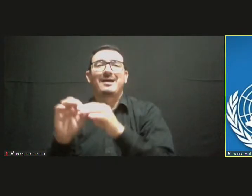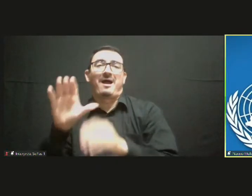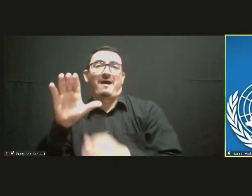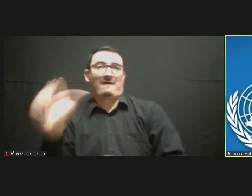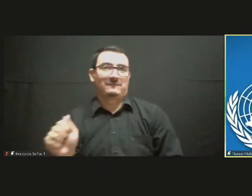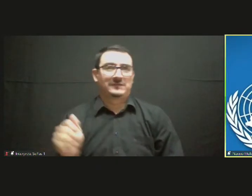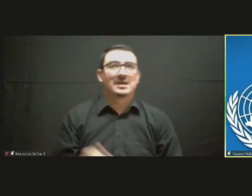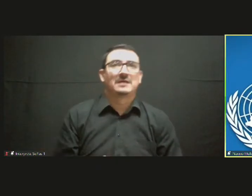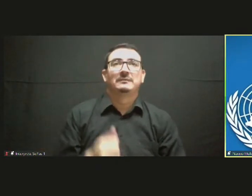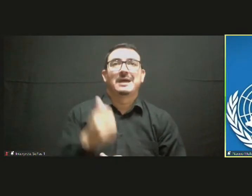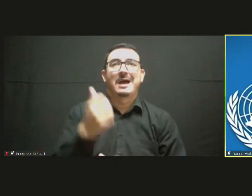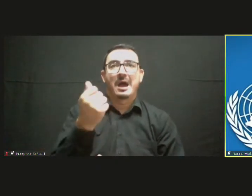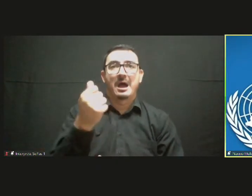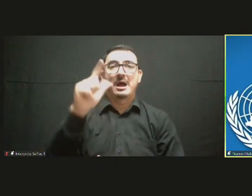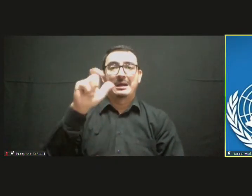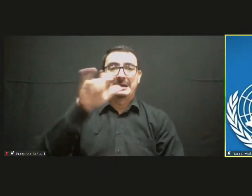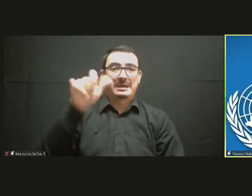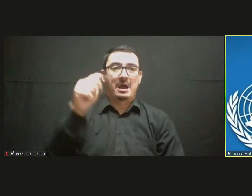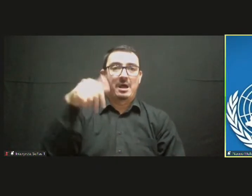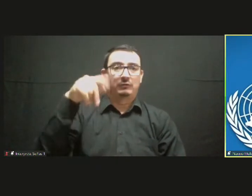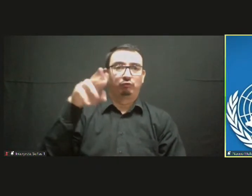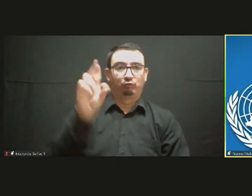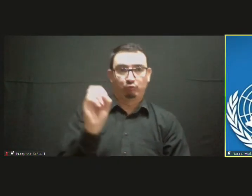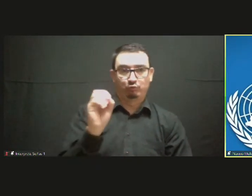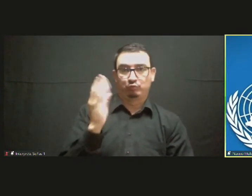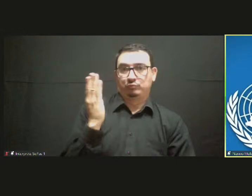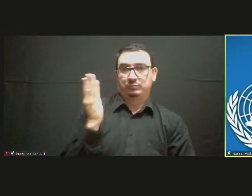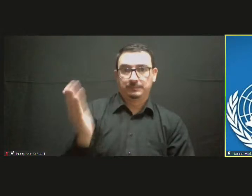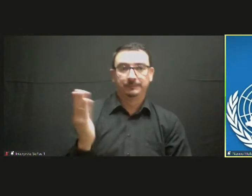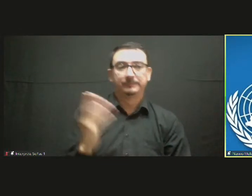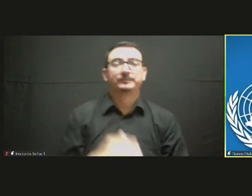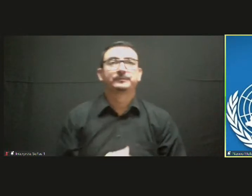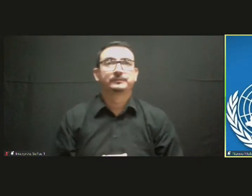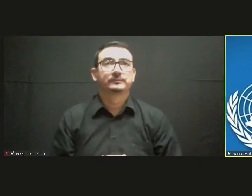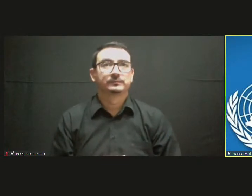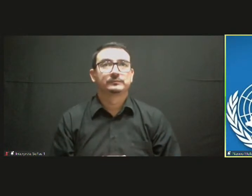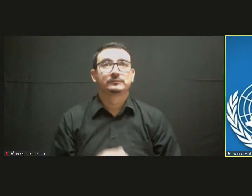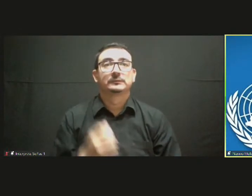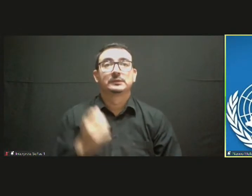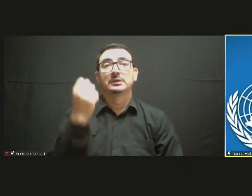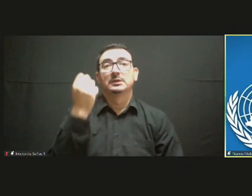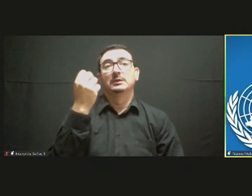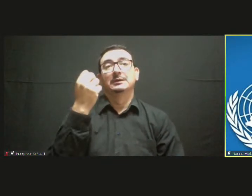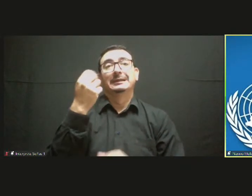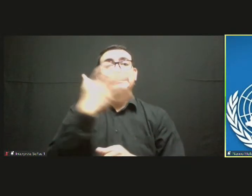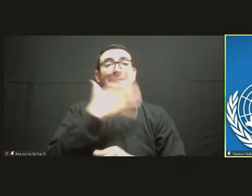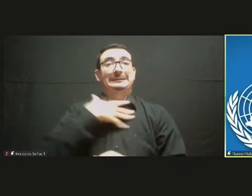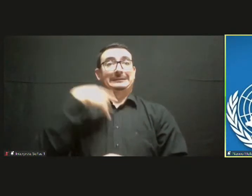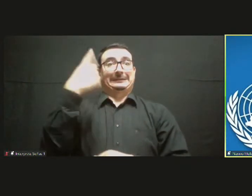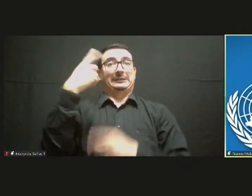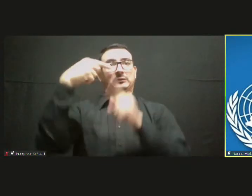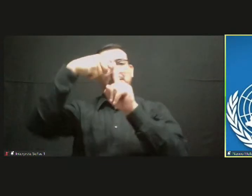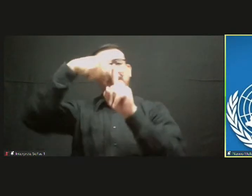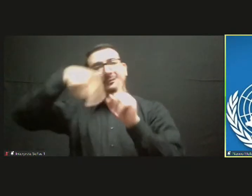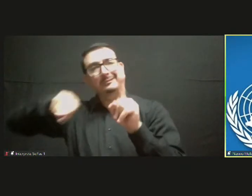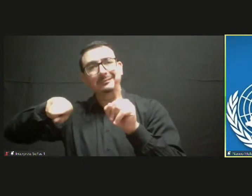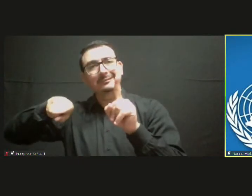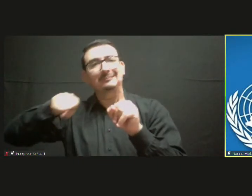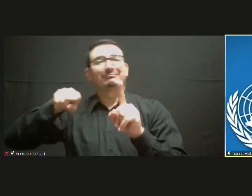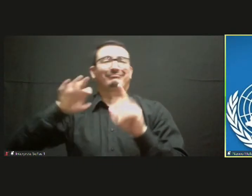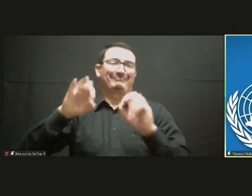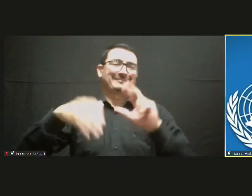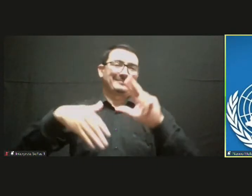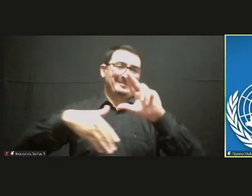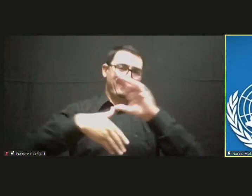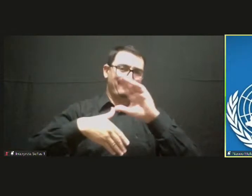the Caribbean and listen to Ms. Michelle McLeod. And she is a lecturer of the University of the West Indies